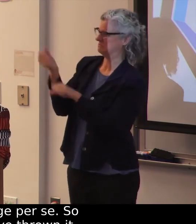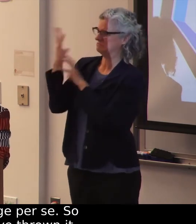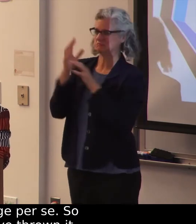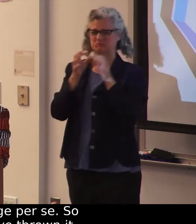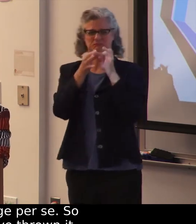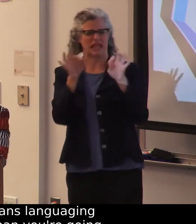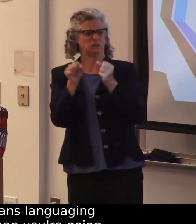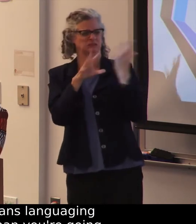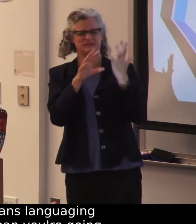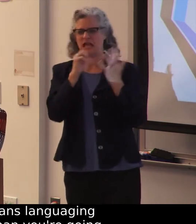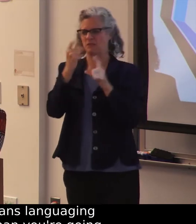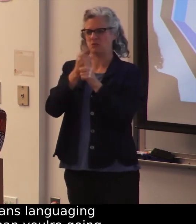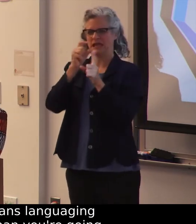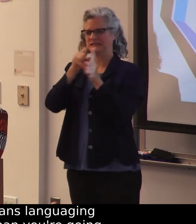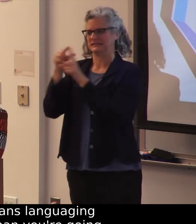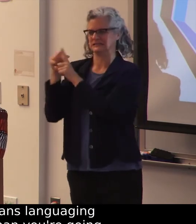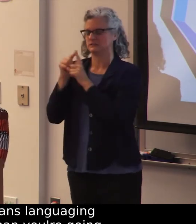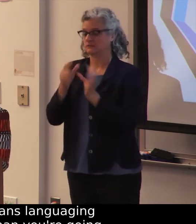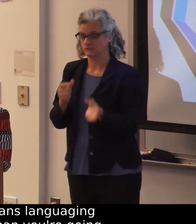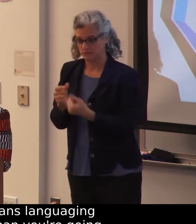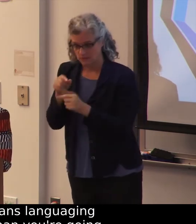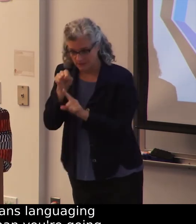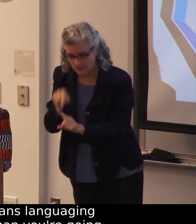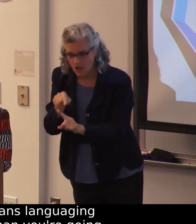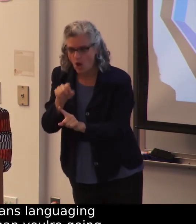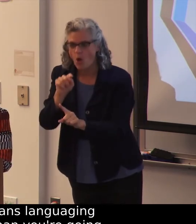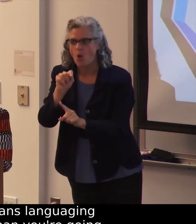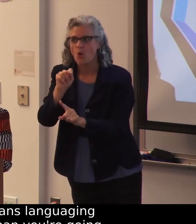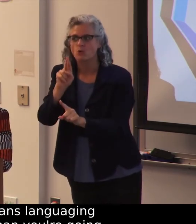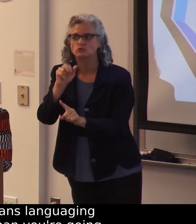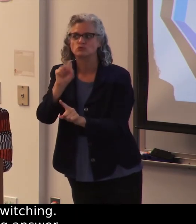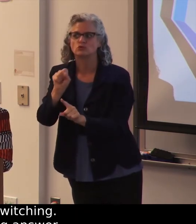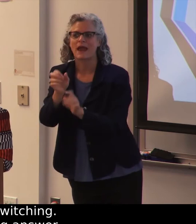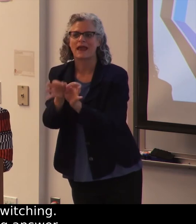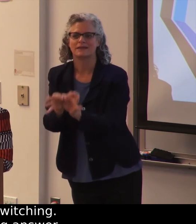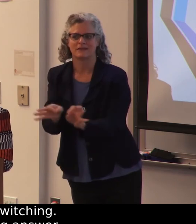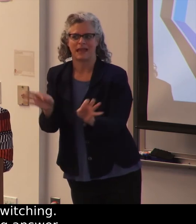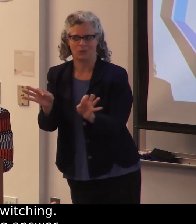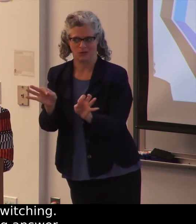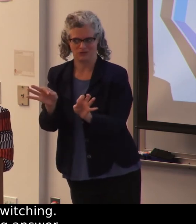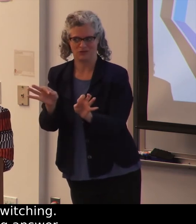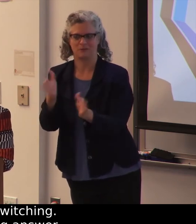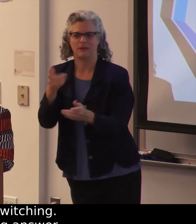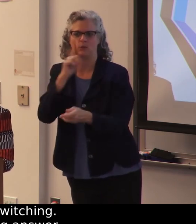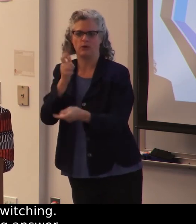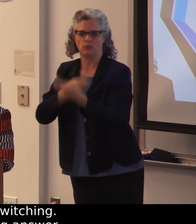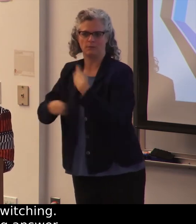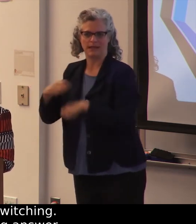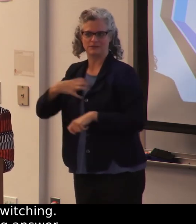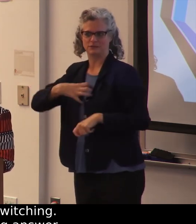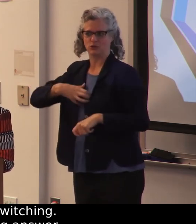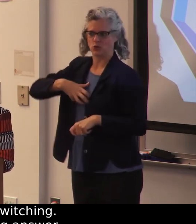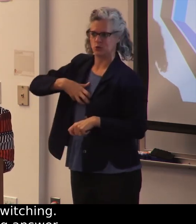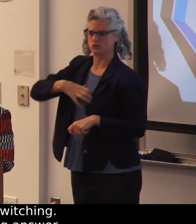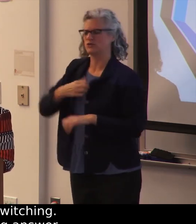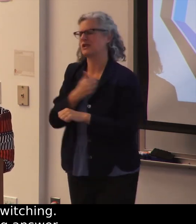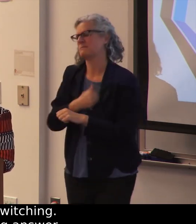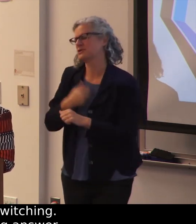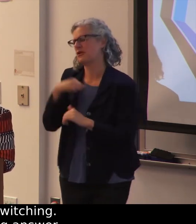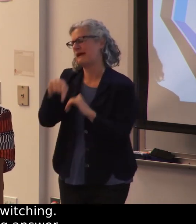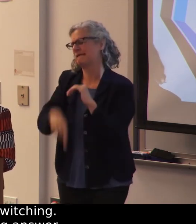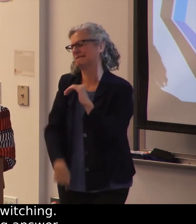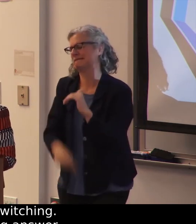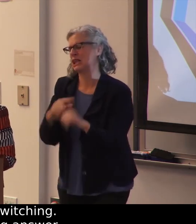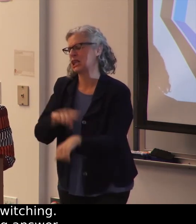out, then you're going to talk about translanguaging much more than you are going to use the term code switching. Too long an answer, I